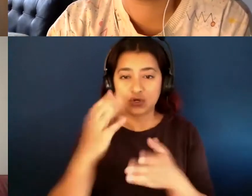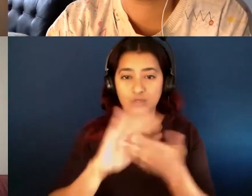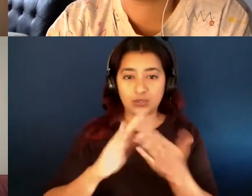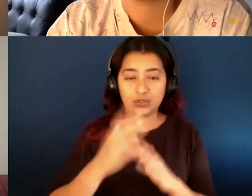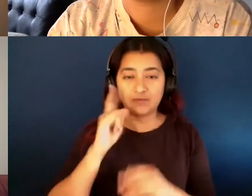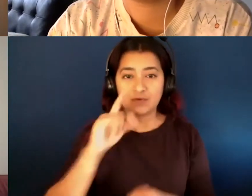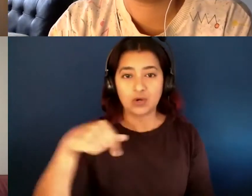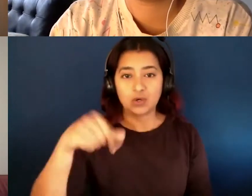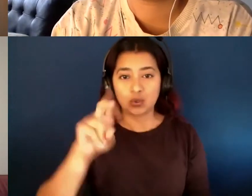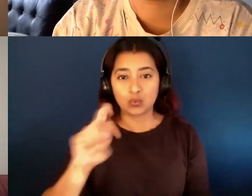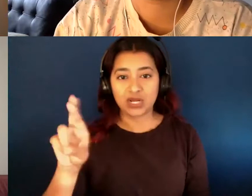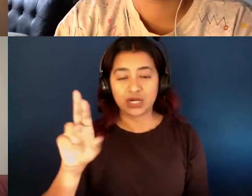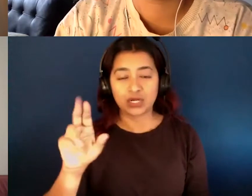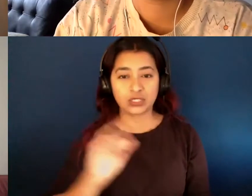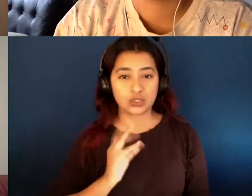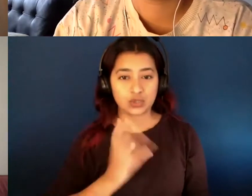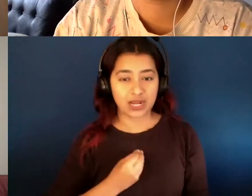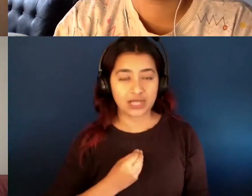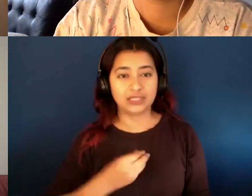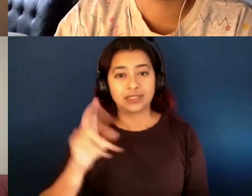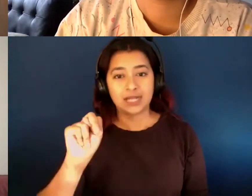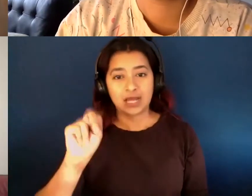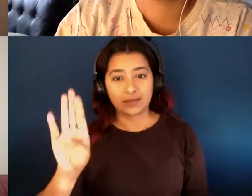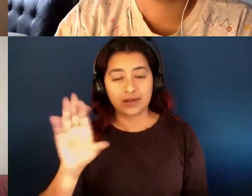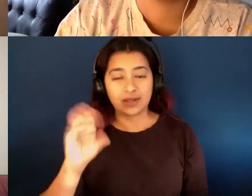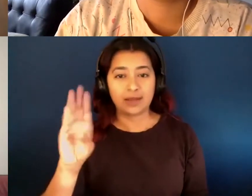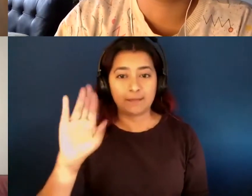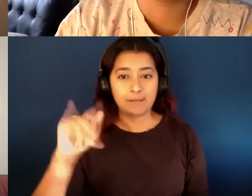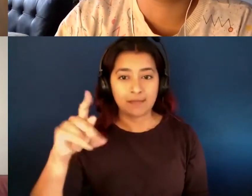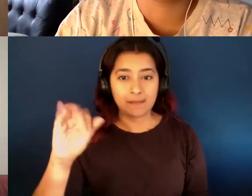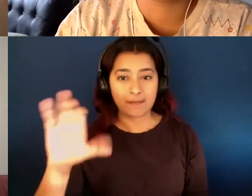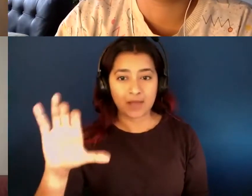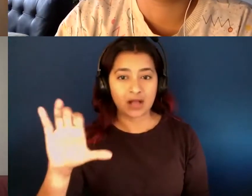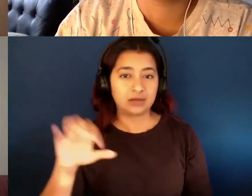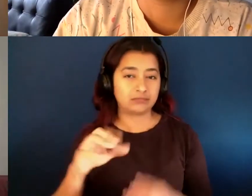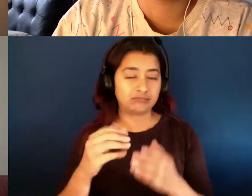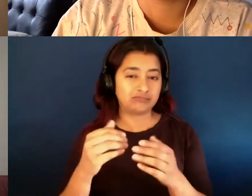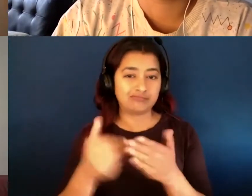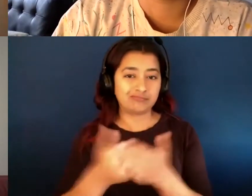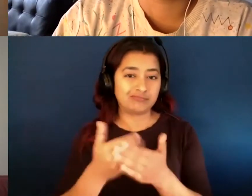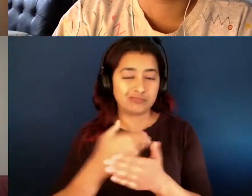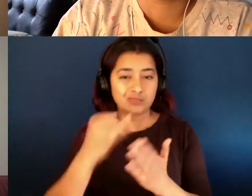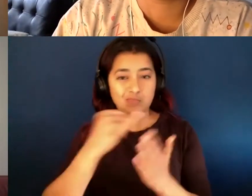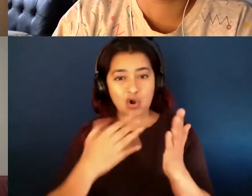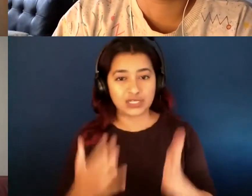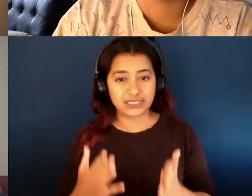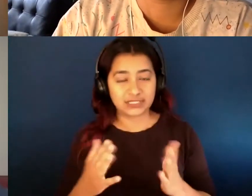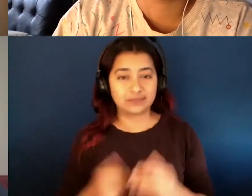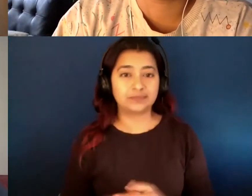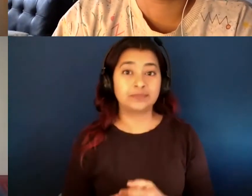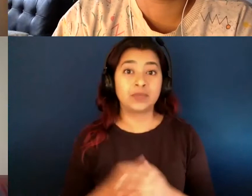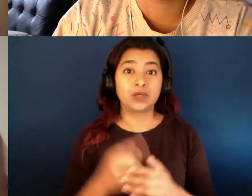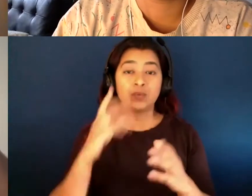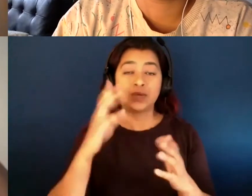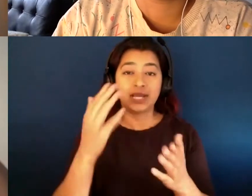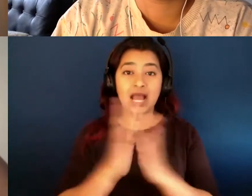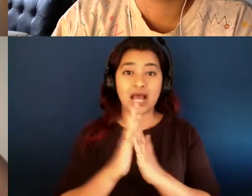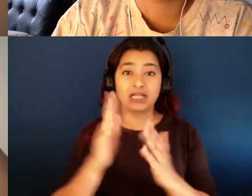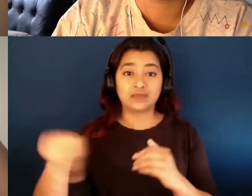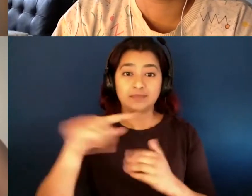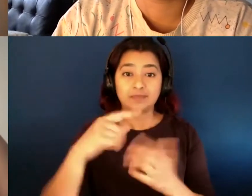trans, and non binary, BIPOC, and rising migrant artists. We ask that all audience members